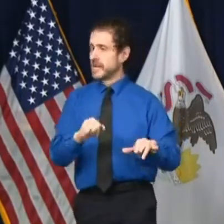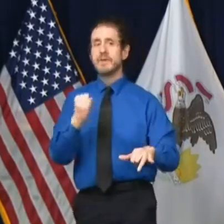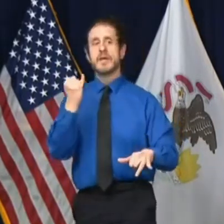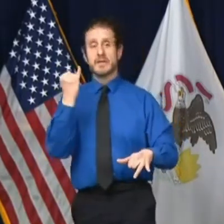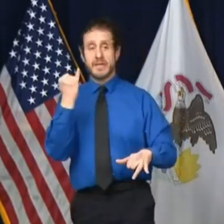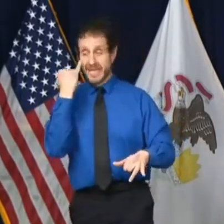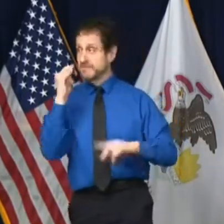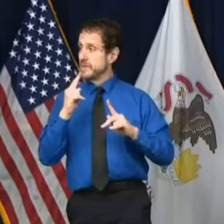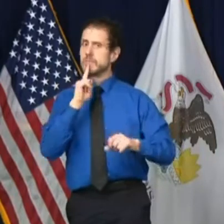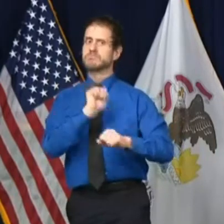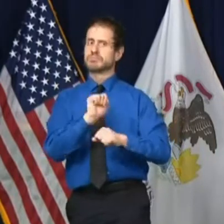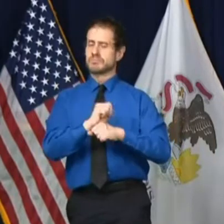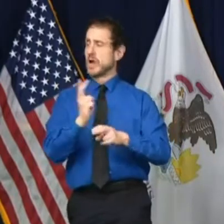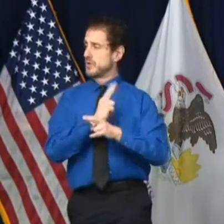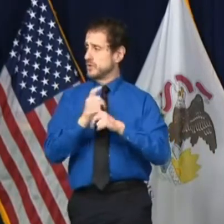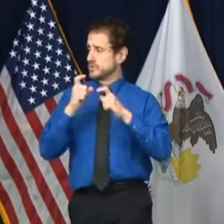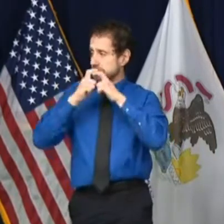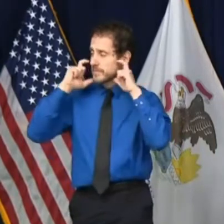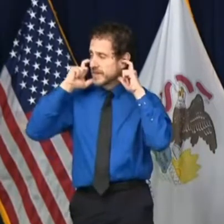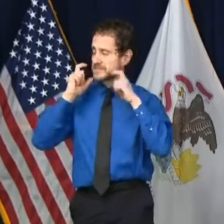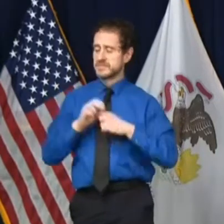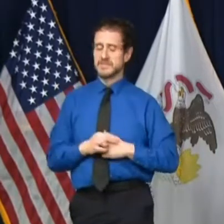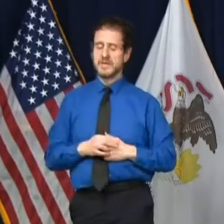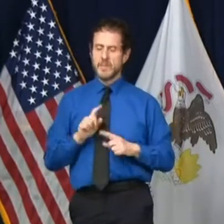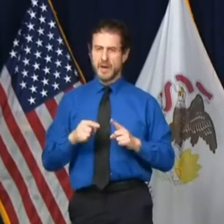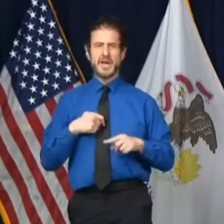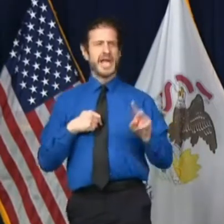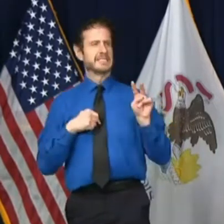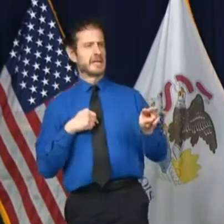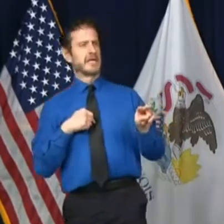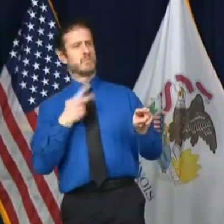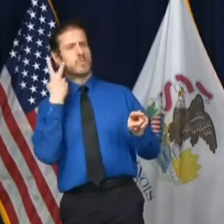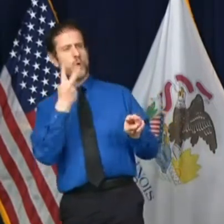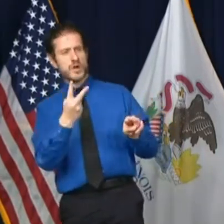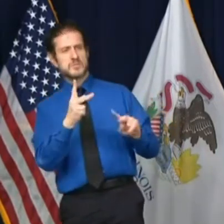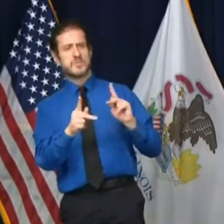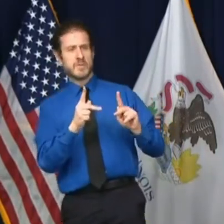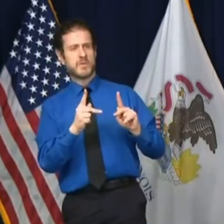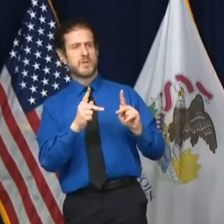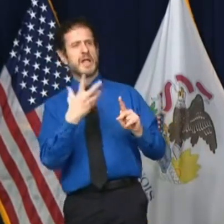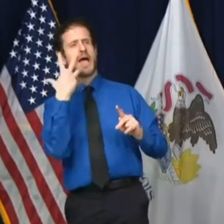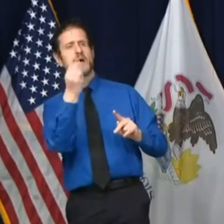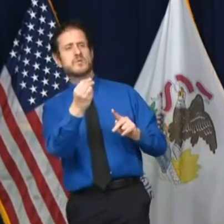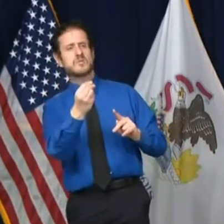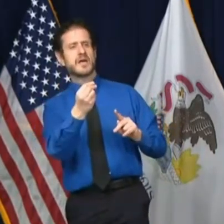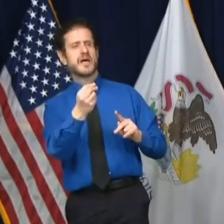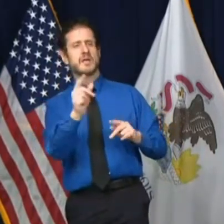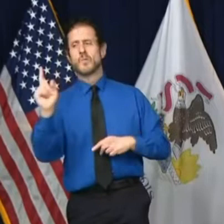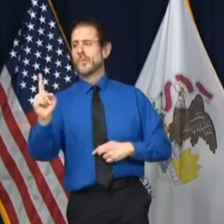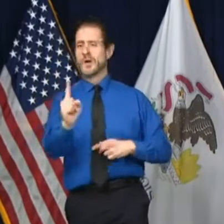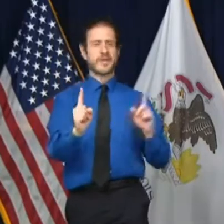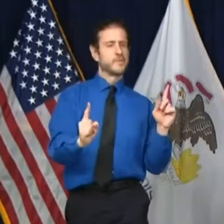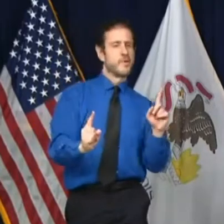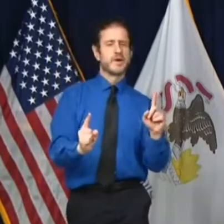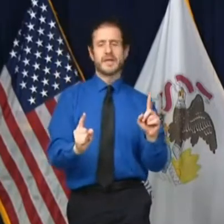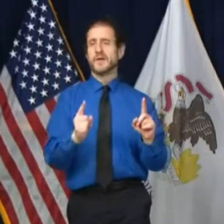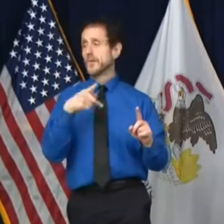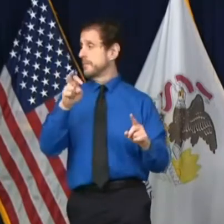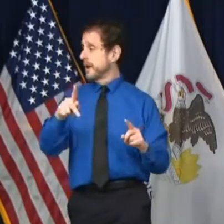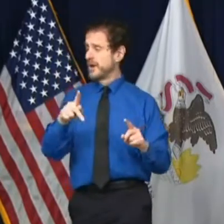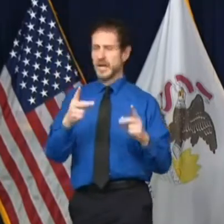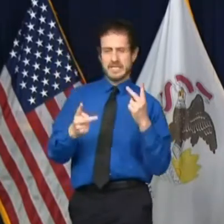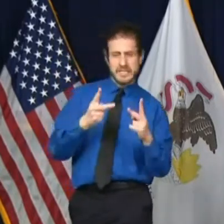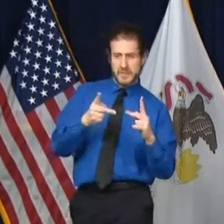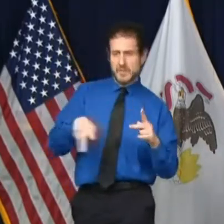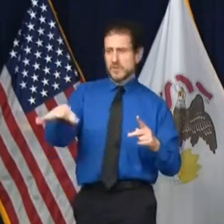I look outside, as I see people walking on the street or in small parks or whatever